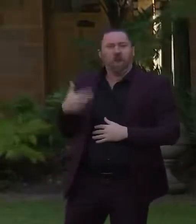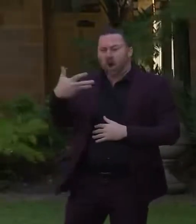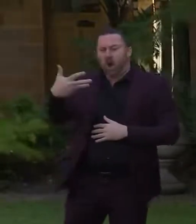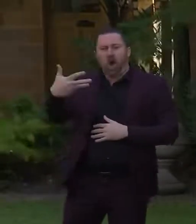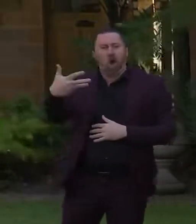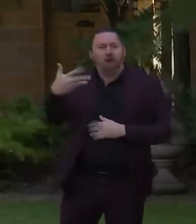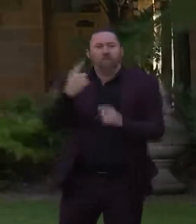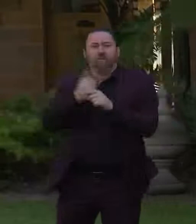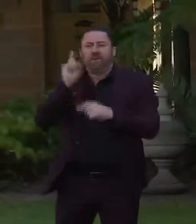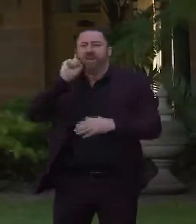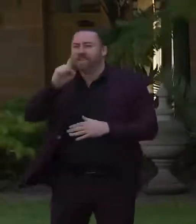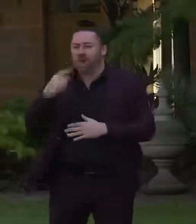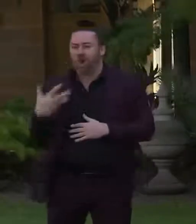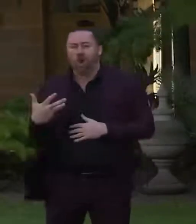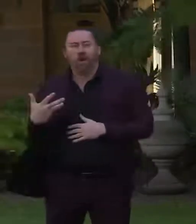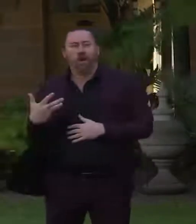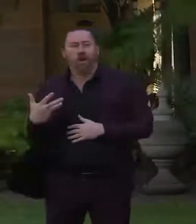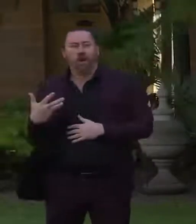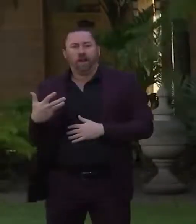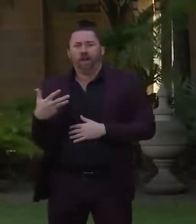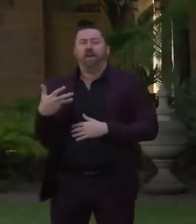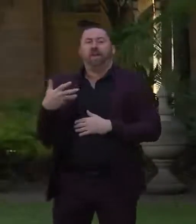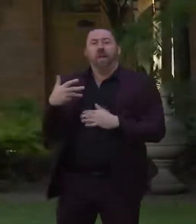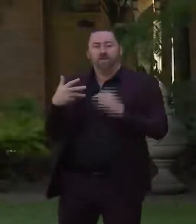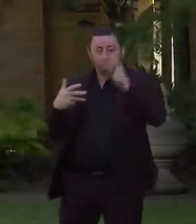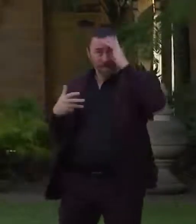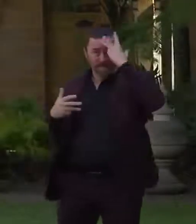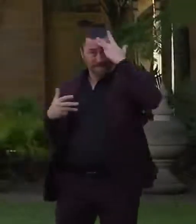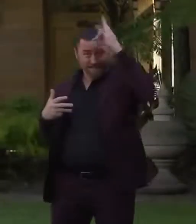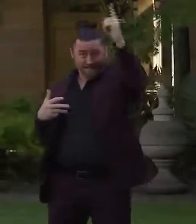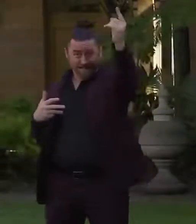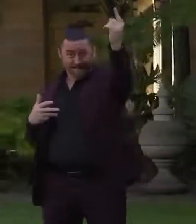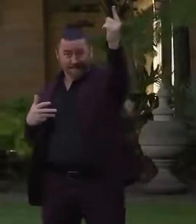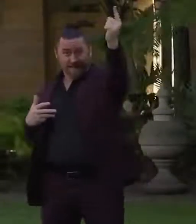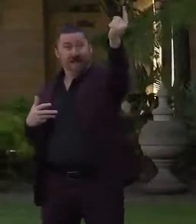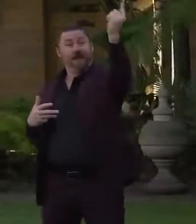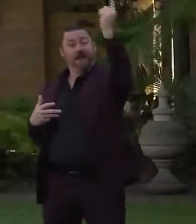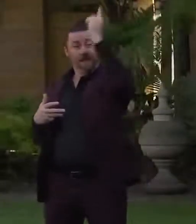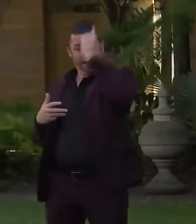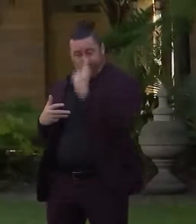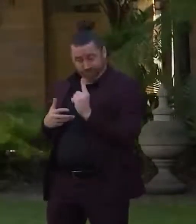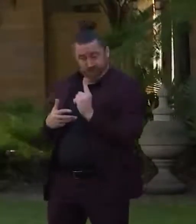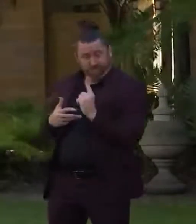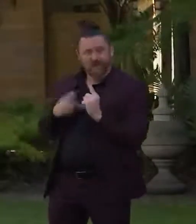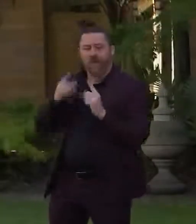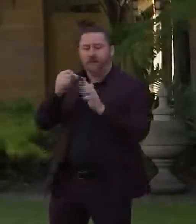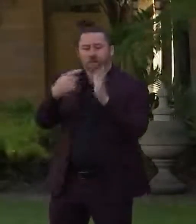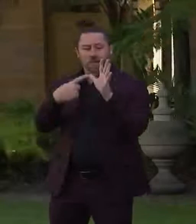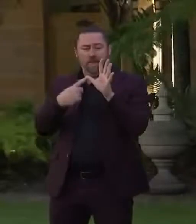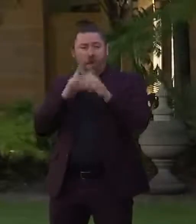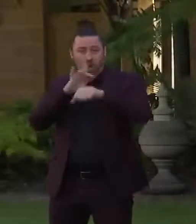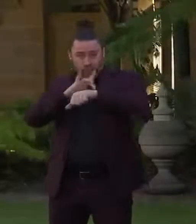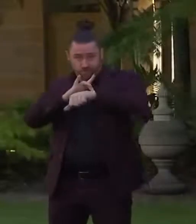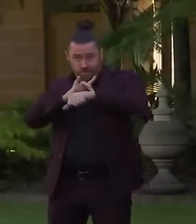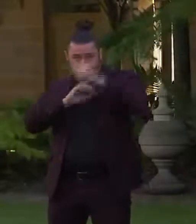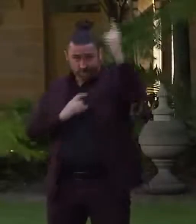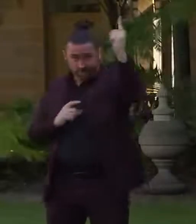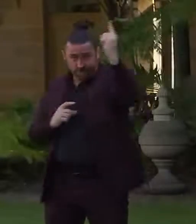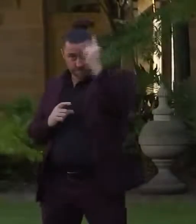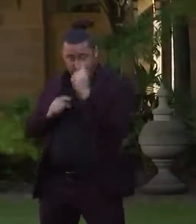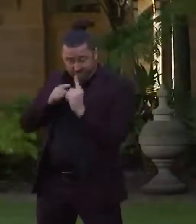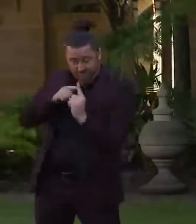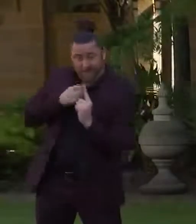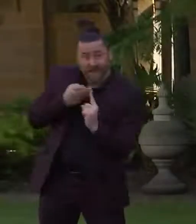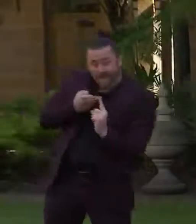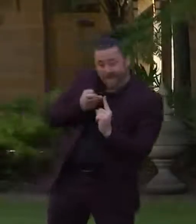about yesterday related to the man from India. So you have the man from India who was admitted to the PA hospital. Right, there's